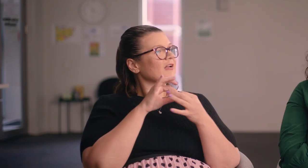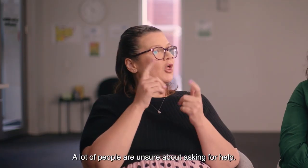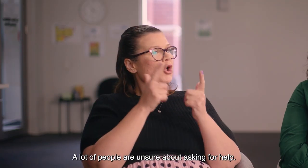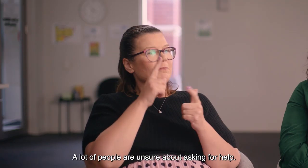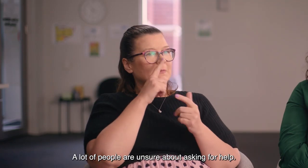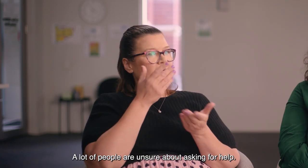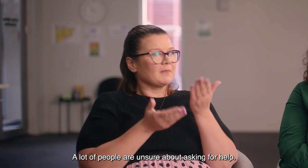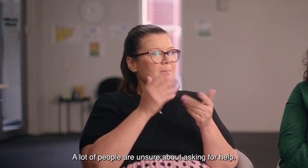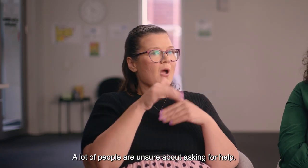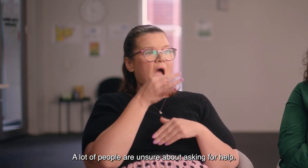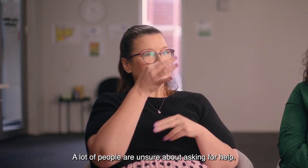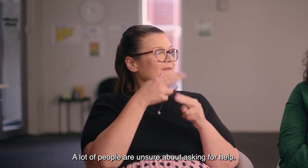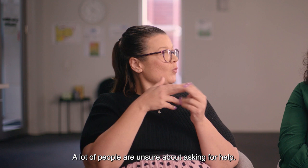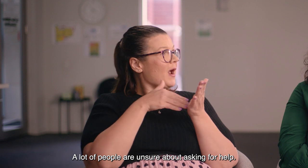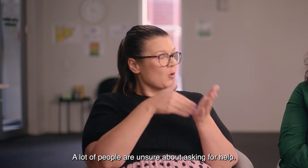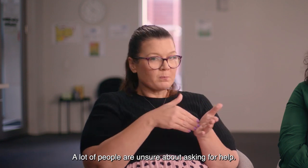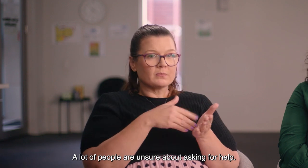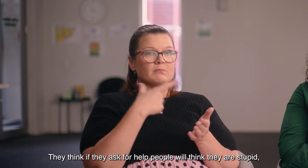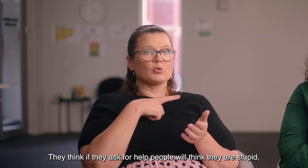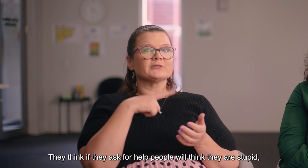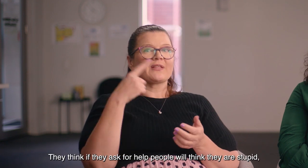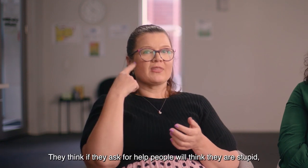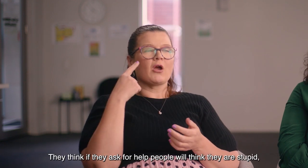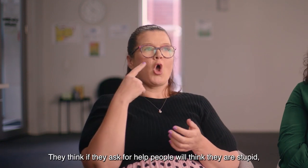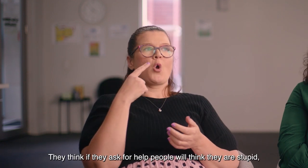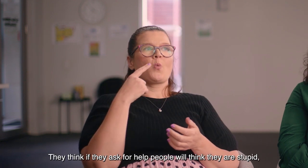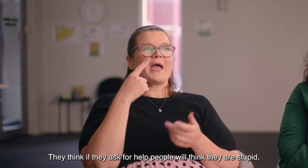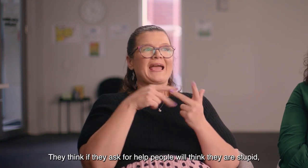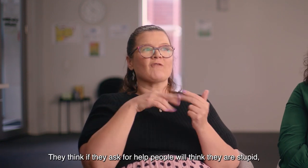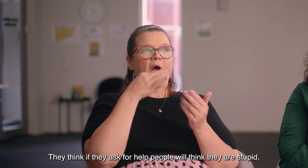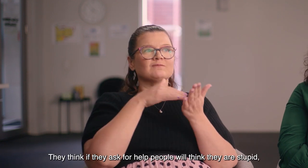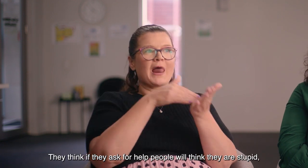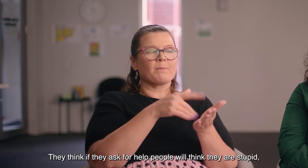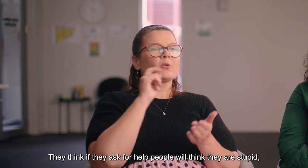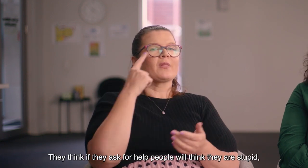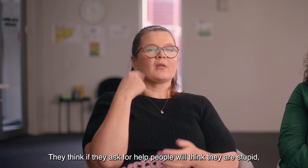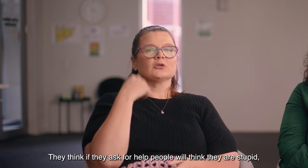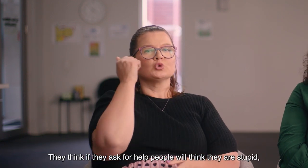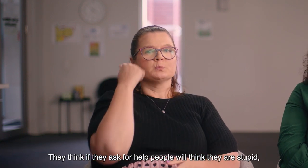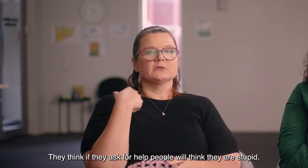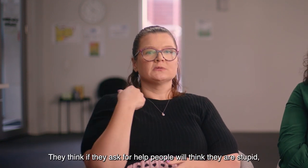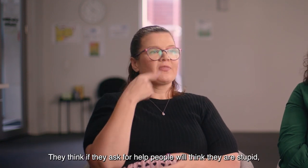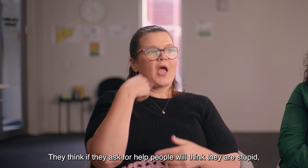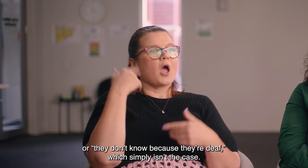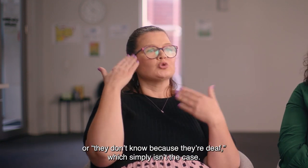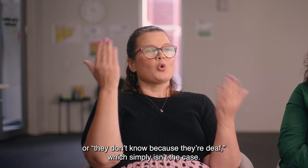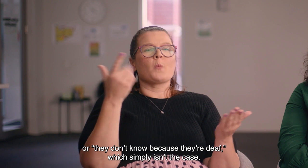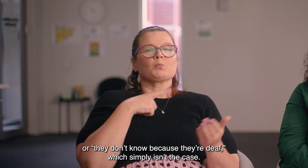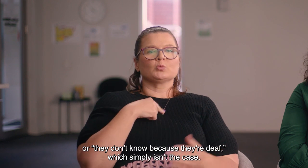A lot of people are unsure about asking for help. They think if they ask for help, people will think they're stupid or